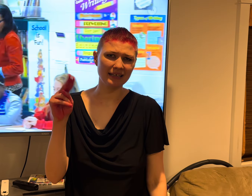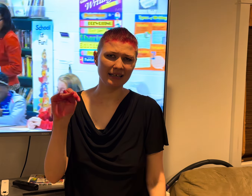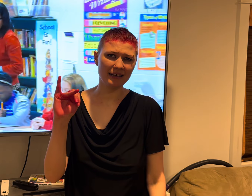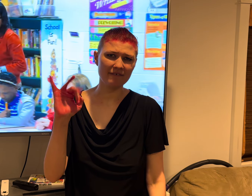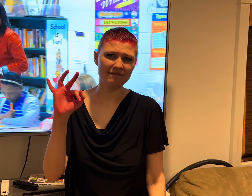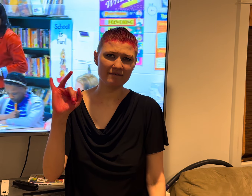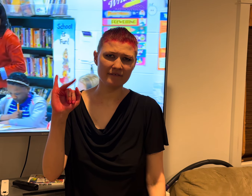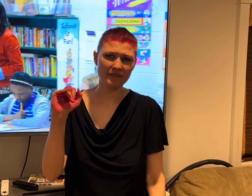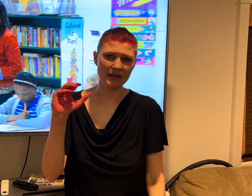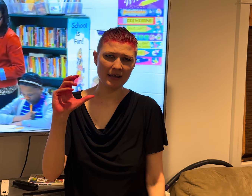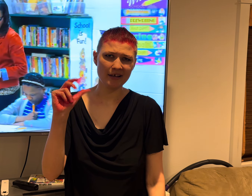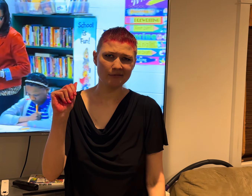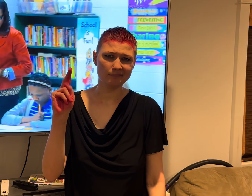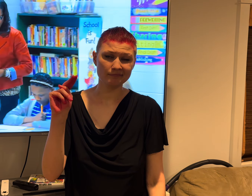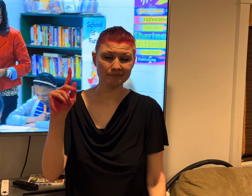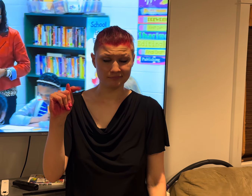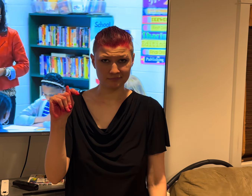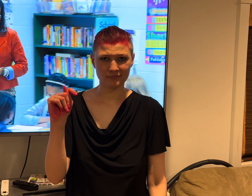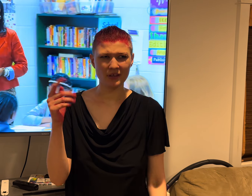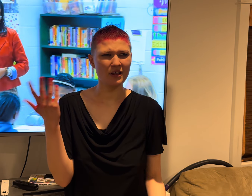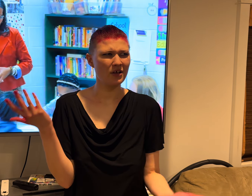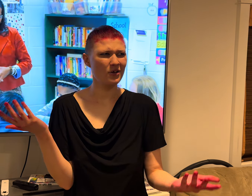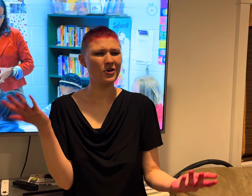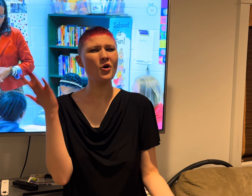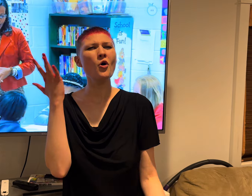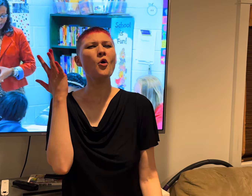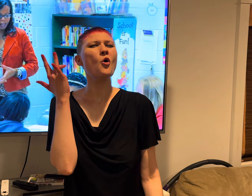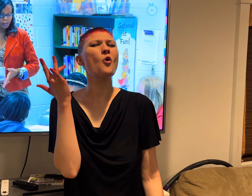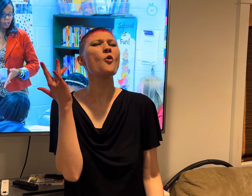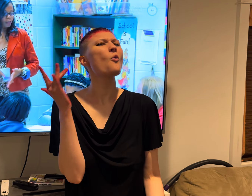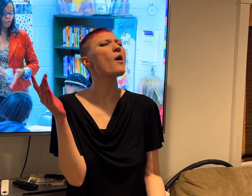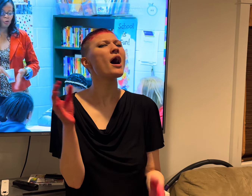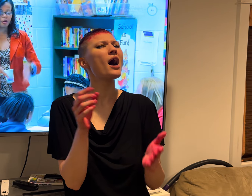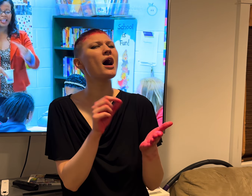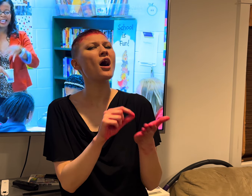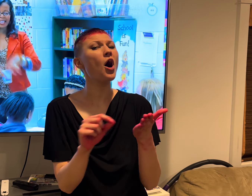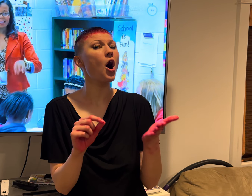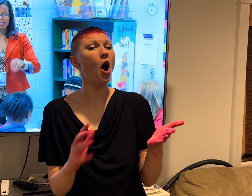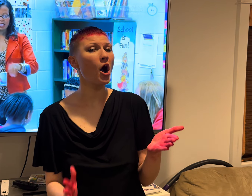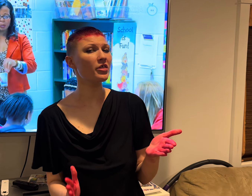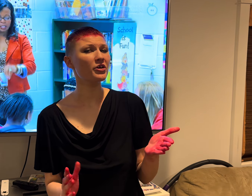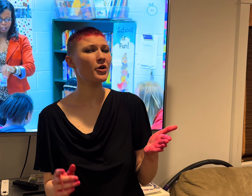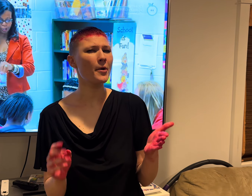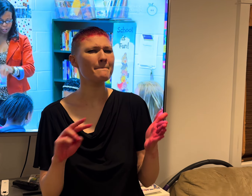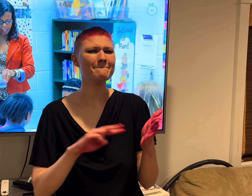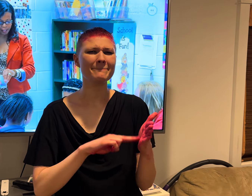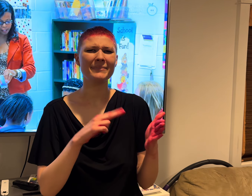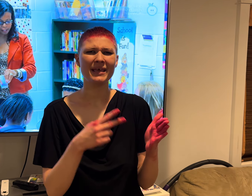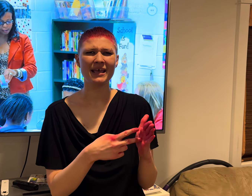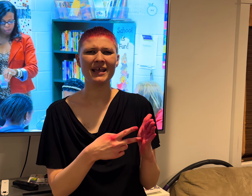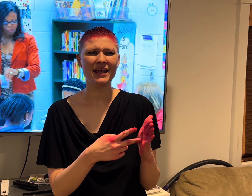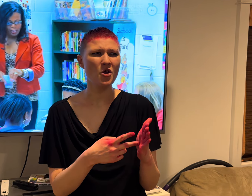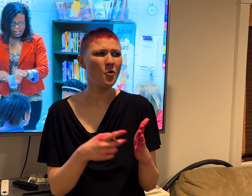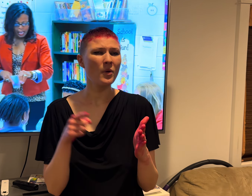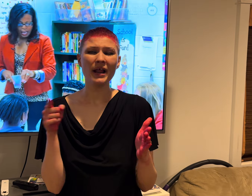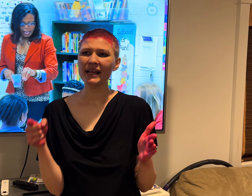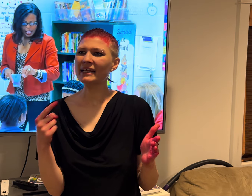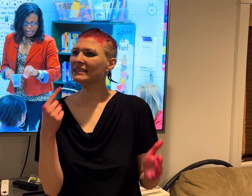What does the author mean when he uses the words rare and observatory in this particular text?